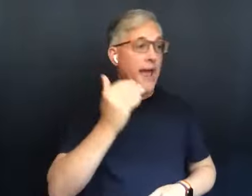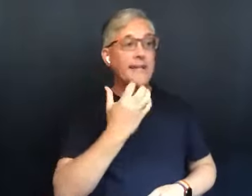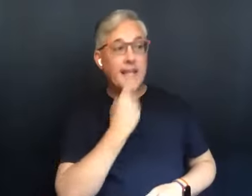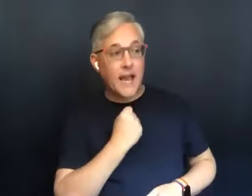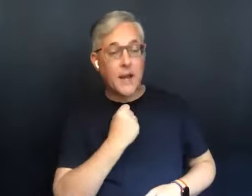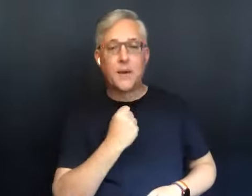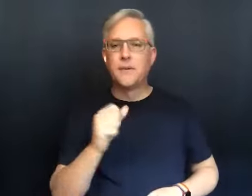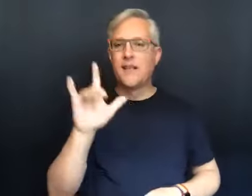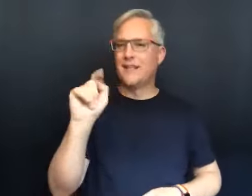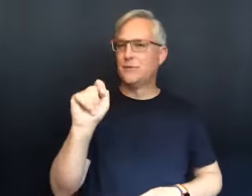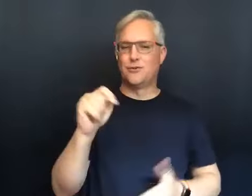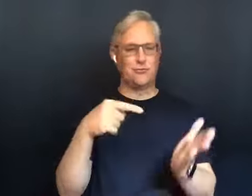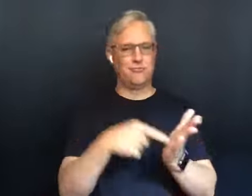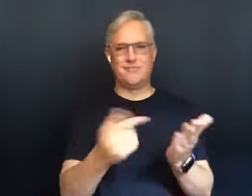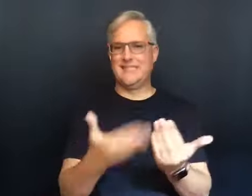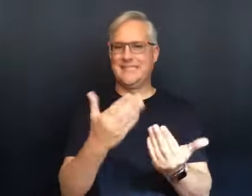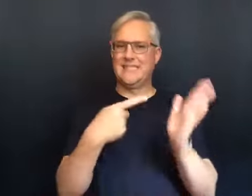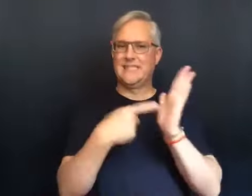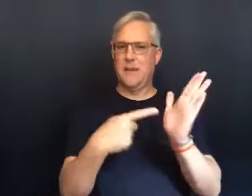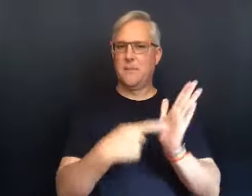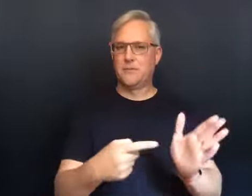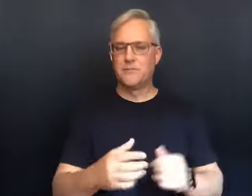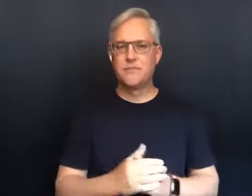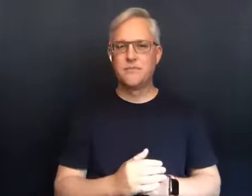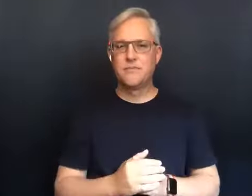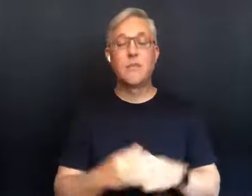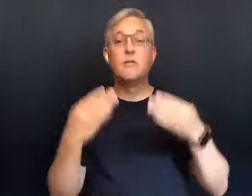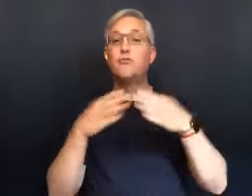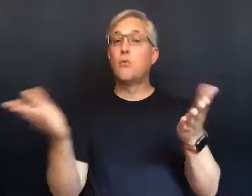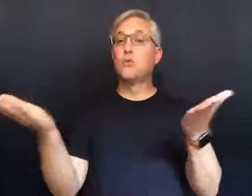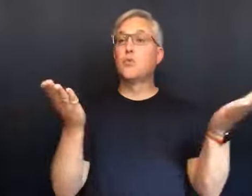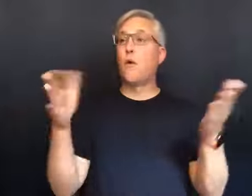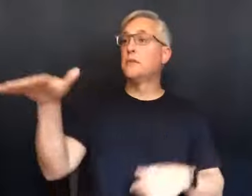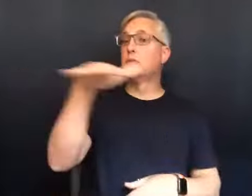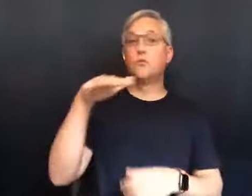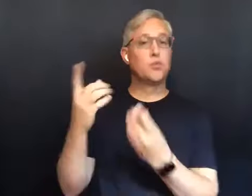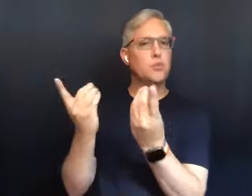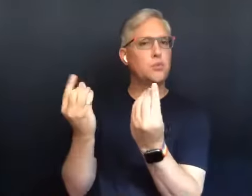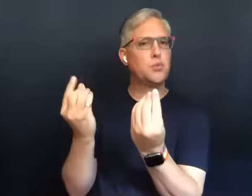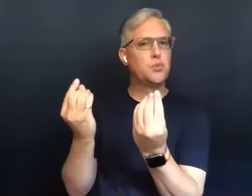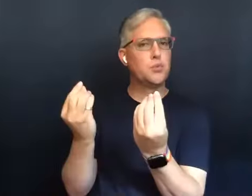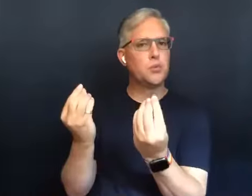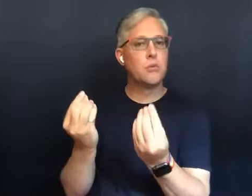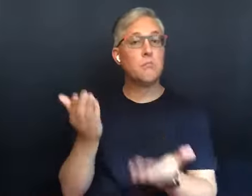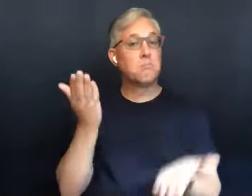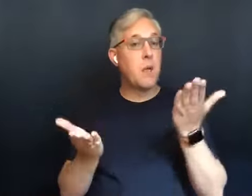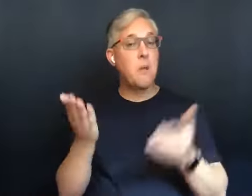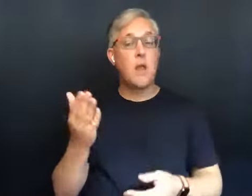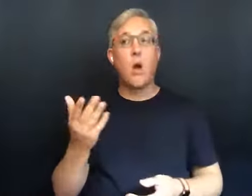Explaining what general service is and why you should care, literature is just low-hanging fruit. It's an easy example. What does